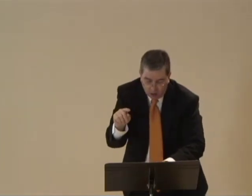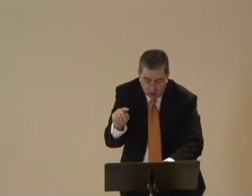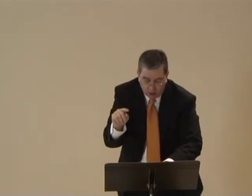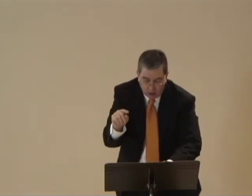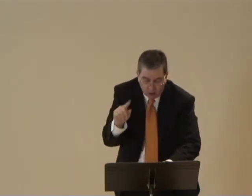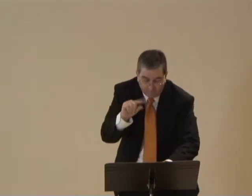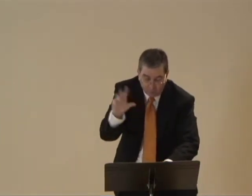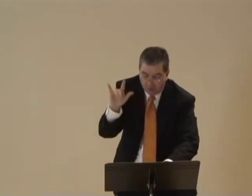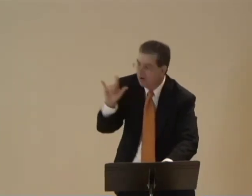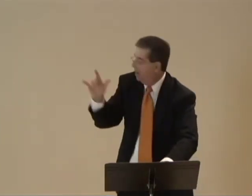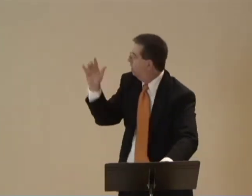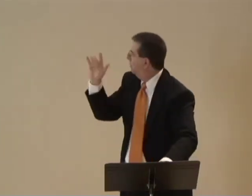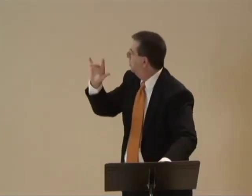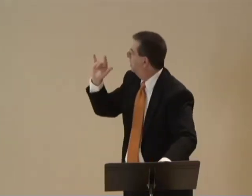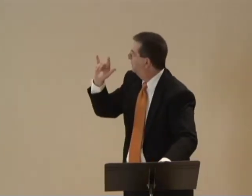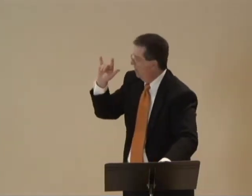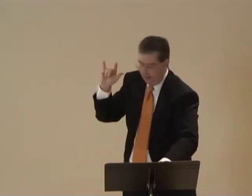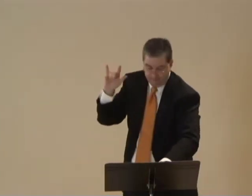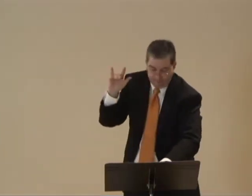scripture, to verse 25.